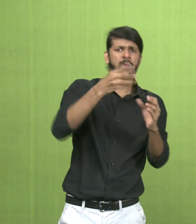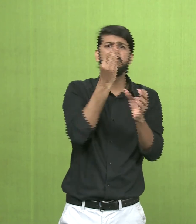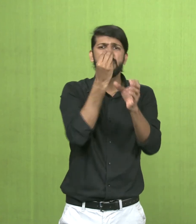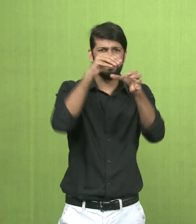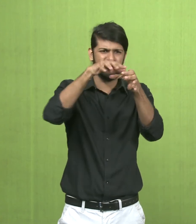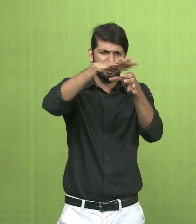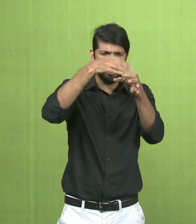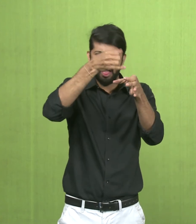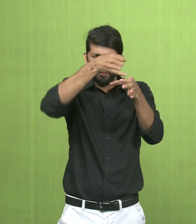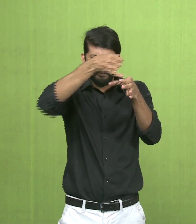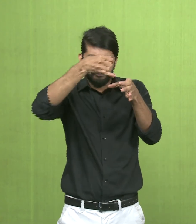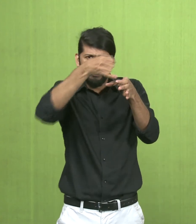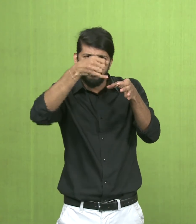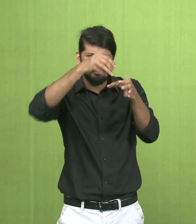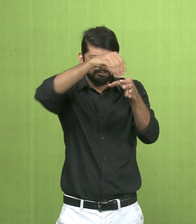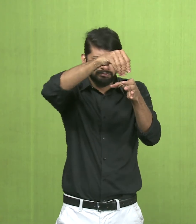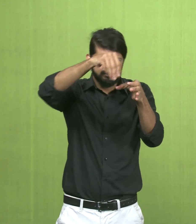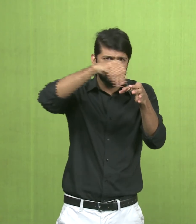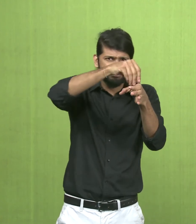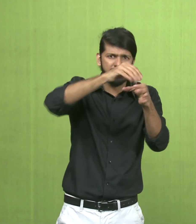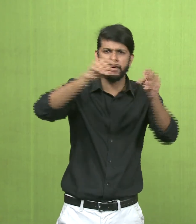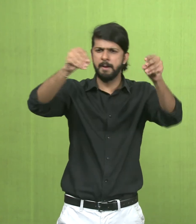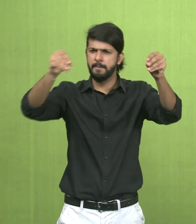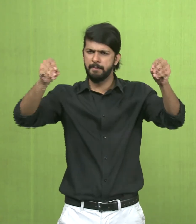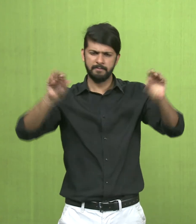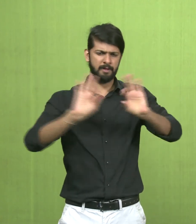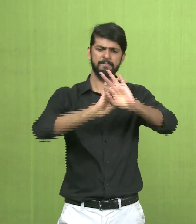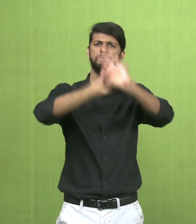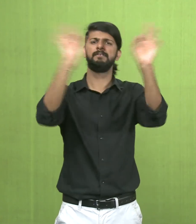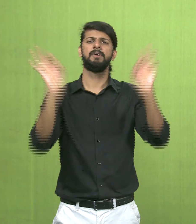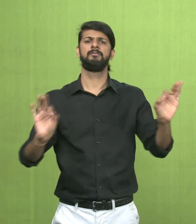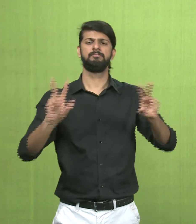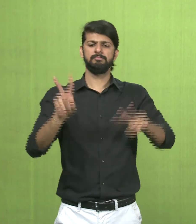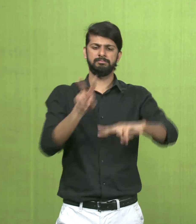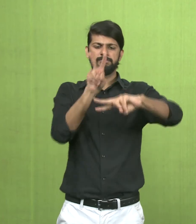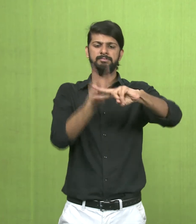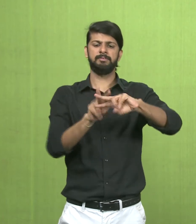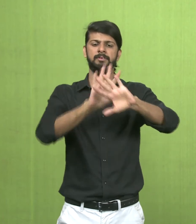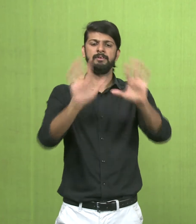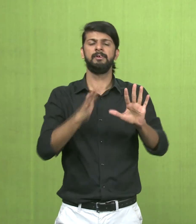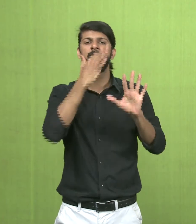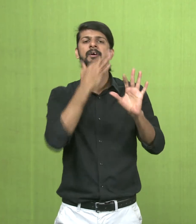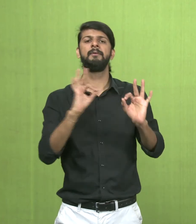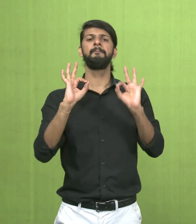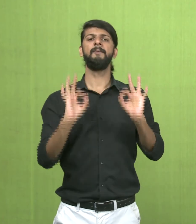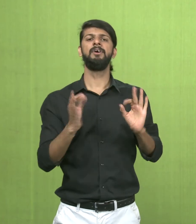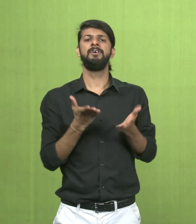So, perhaps the flower patterns or the chalk, the square patterns, everything is filled with rice